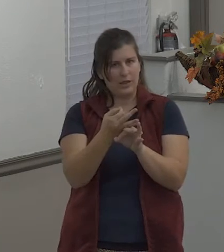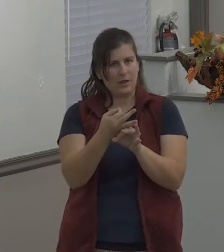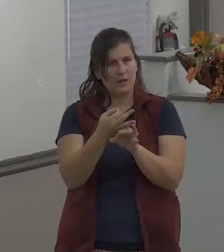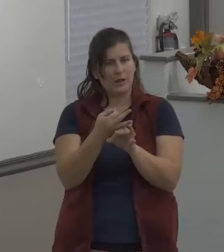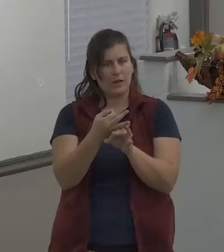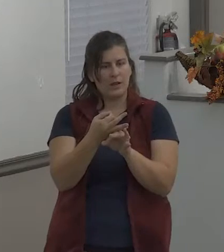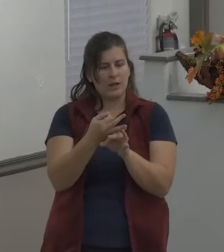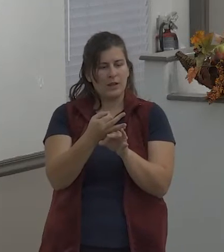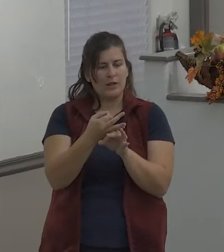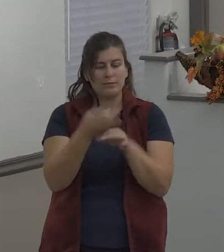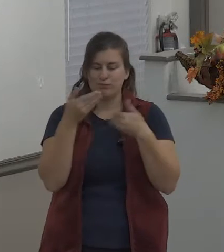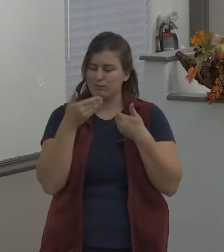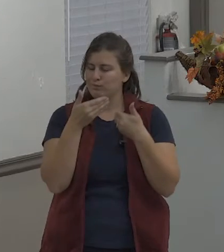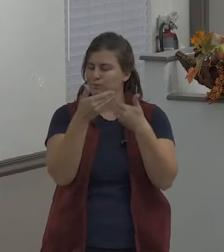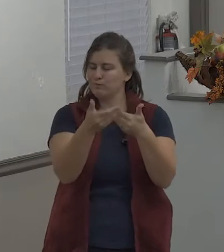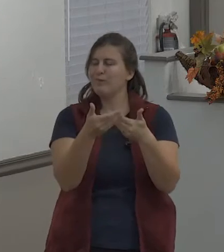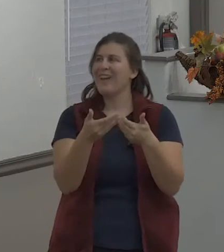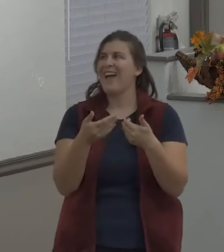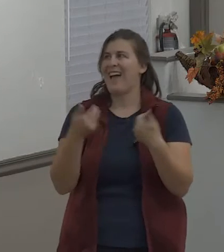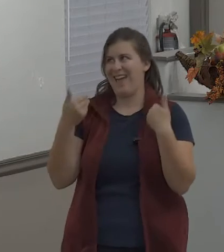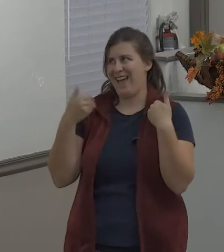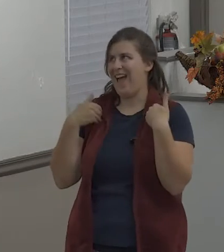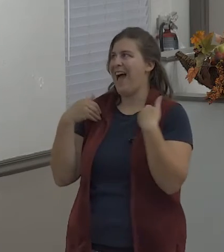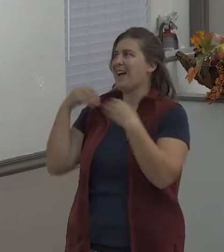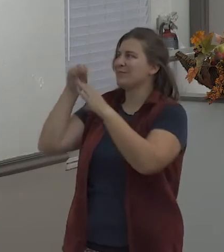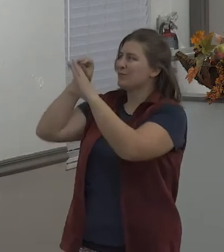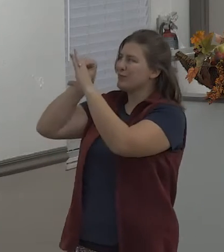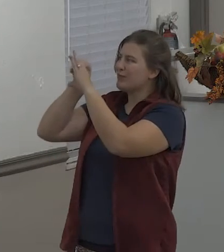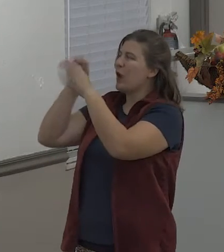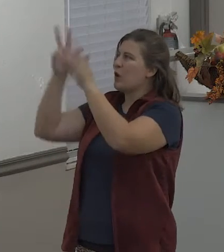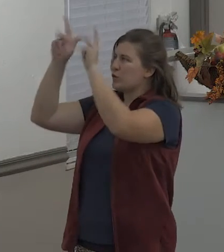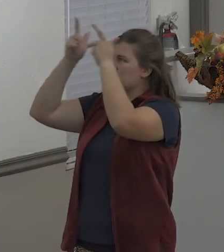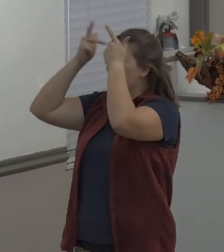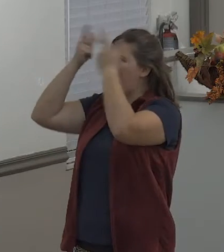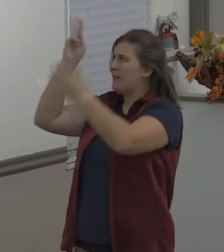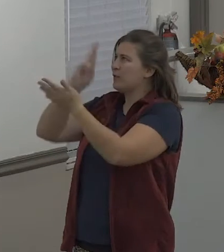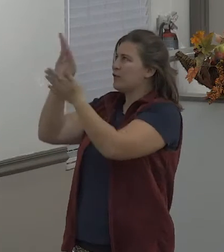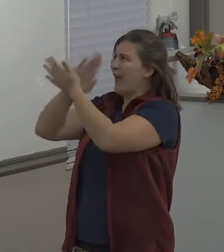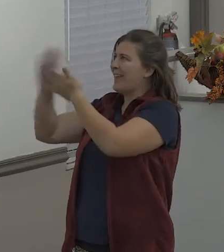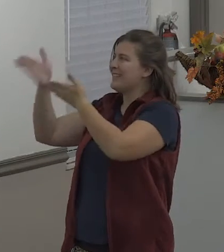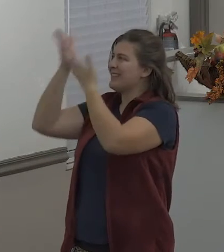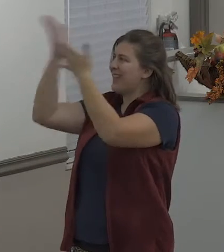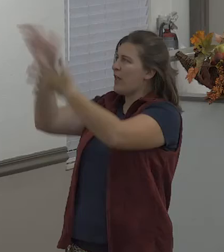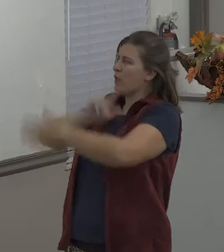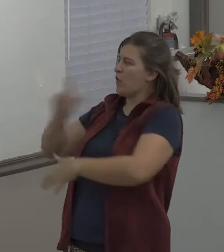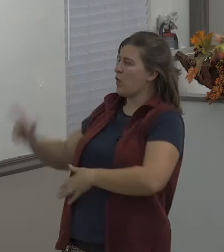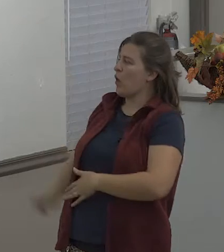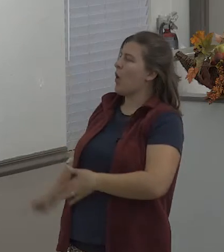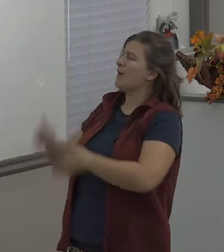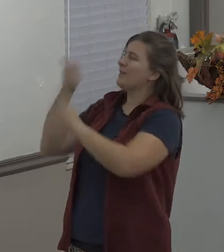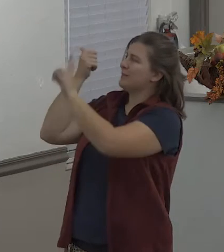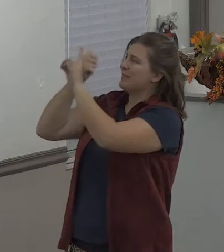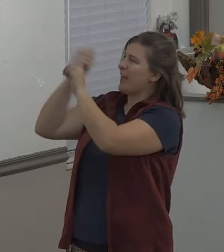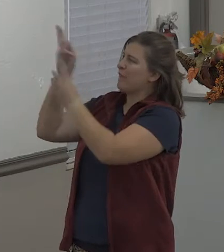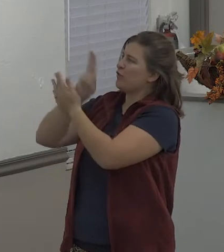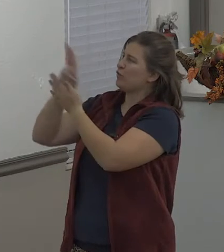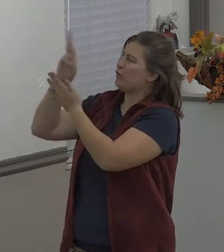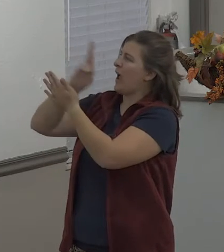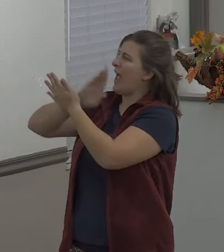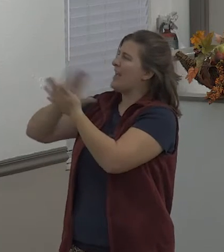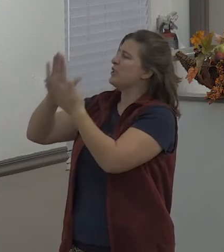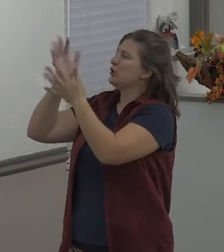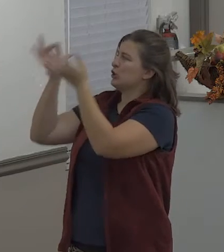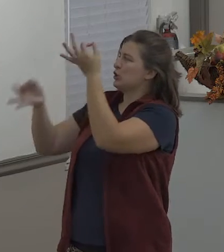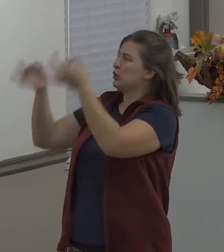faith. Henceforth there is laid up for me a crown of righteousness, which the Lord, the righteous